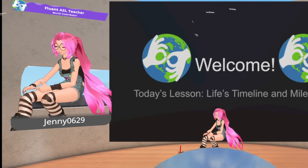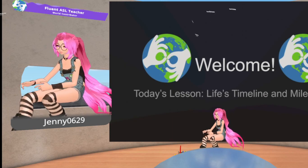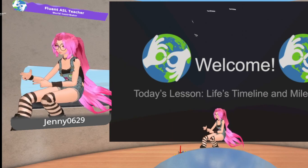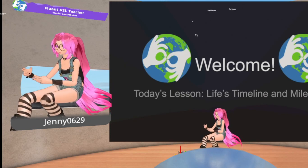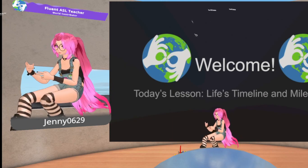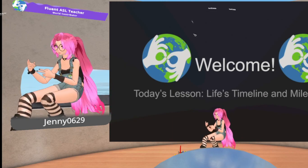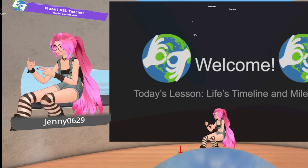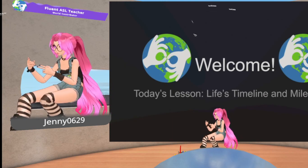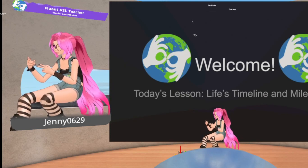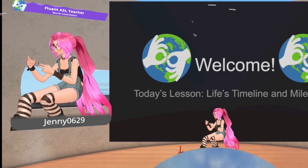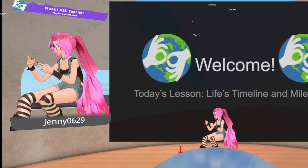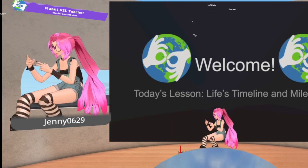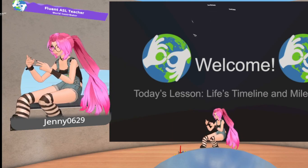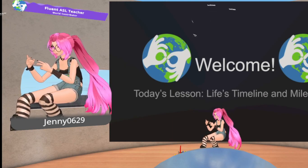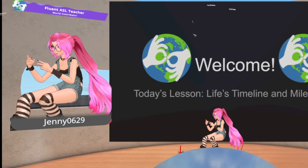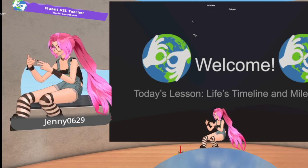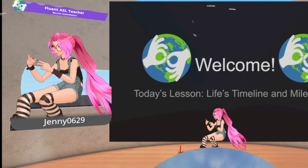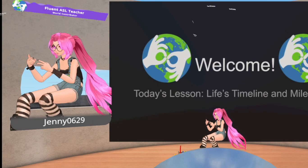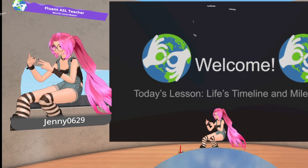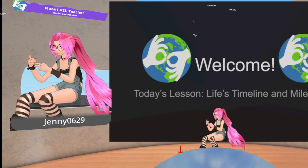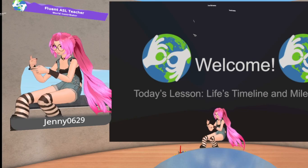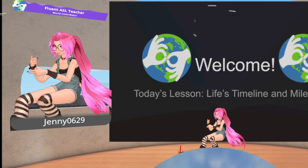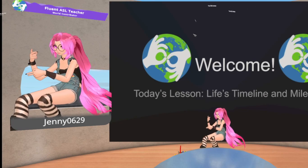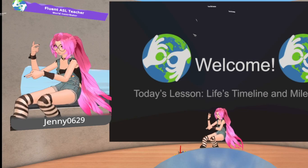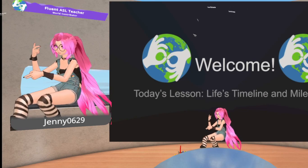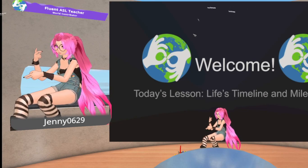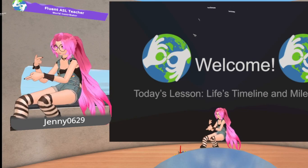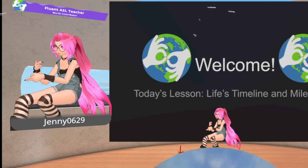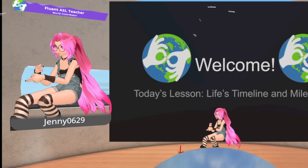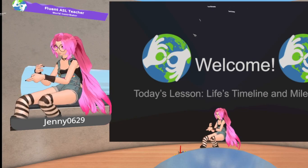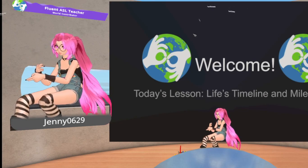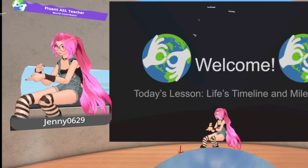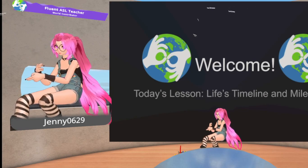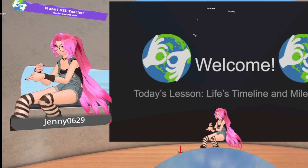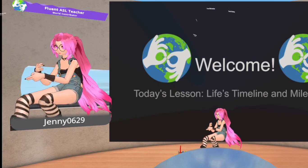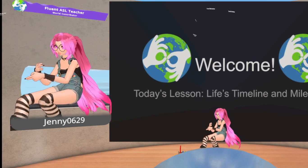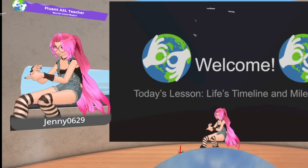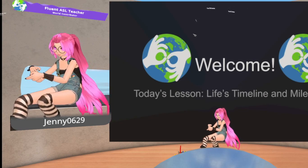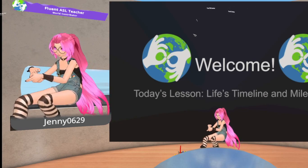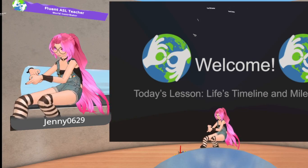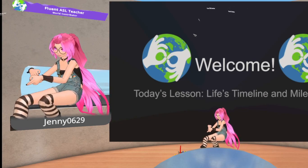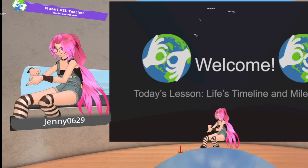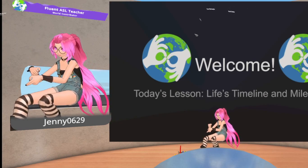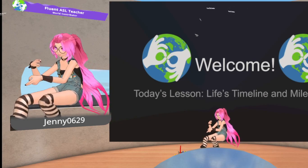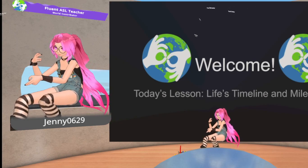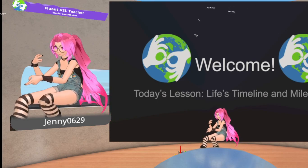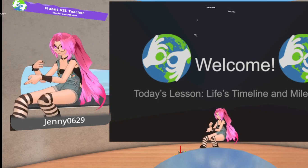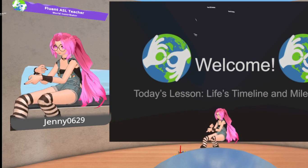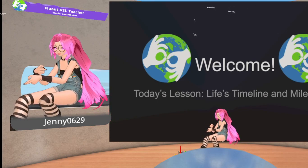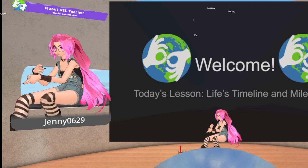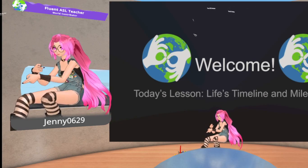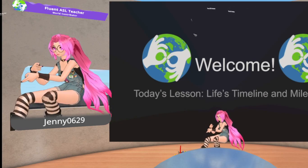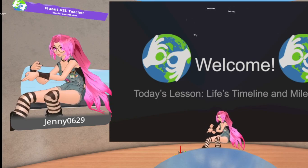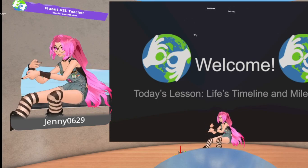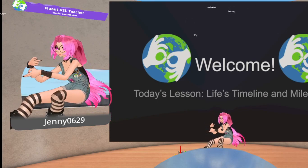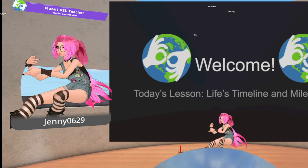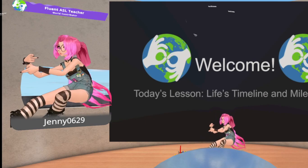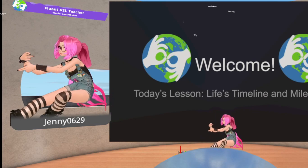Keep, good question. Keep is 2 K hands and just 1 tap on the wrist.